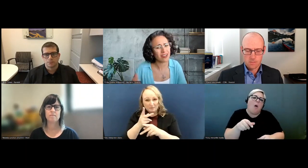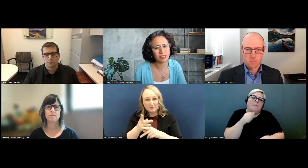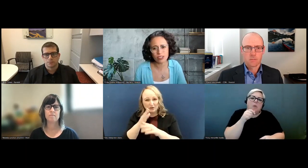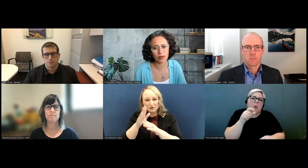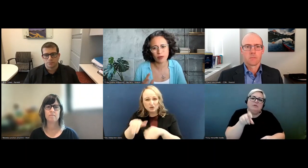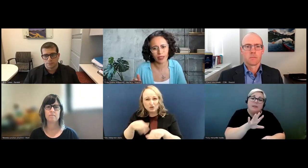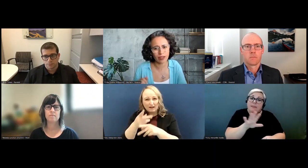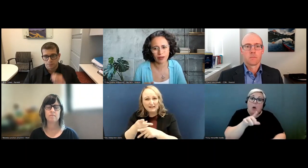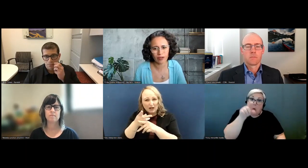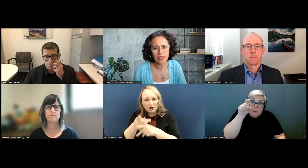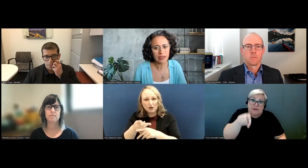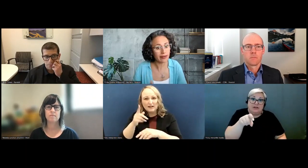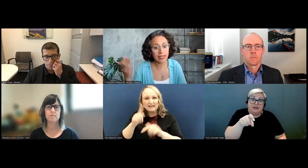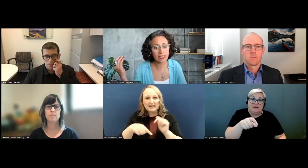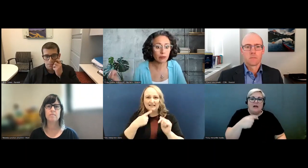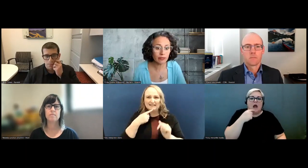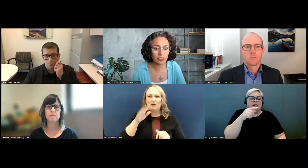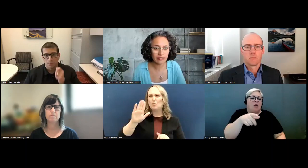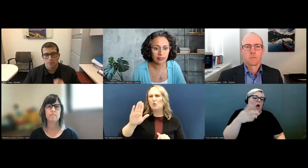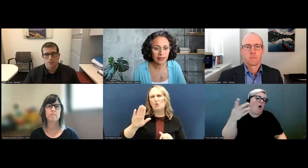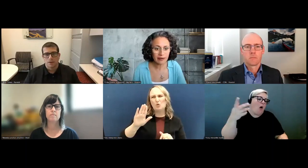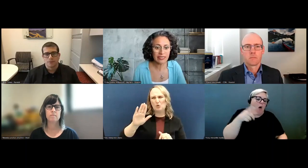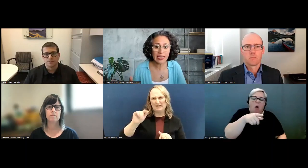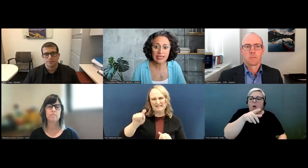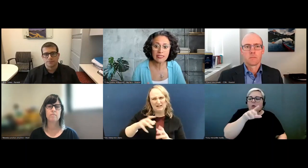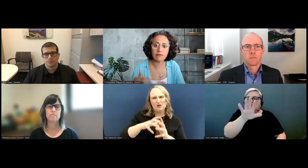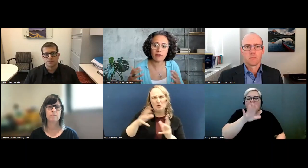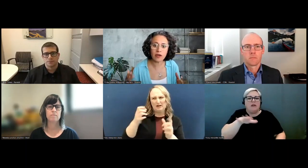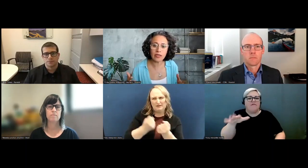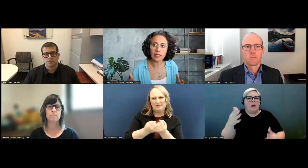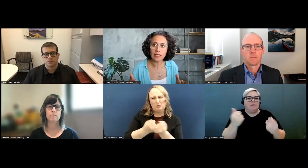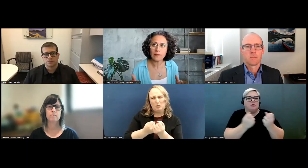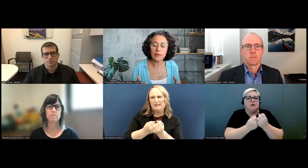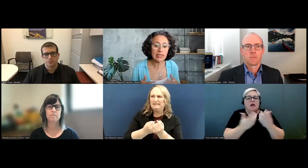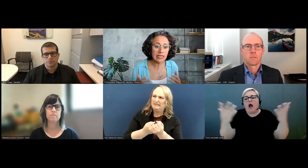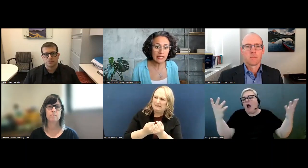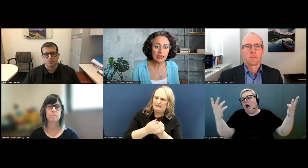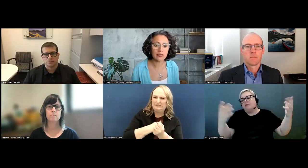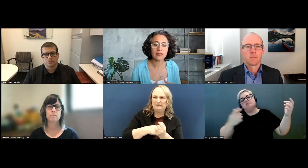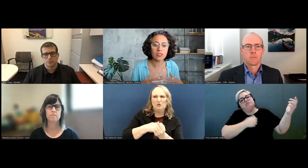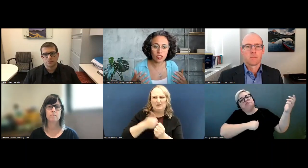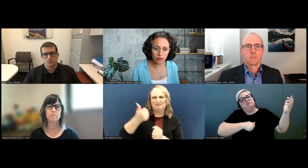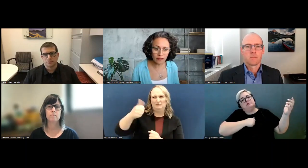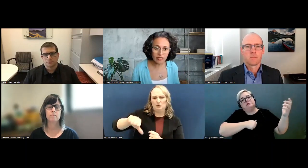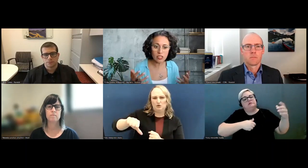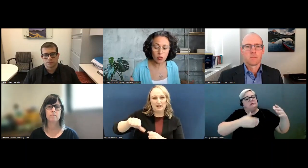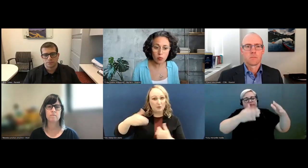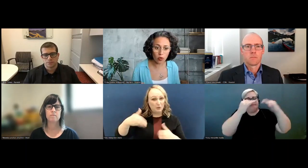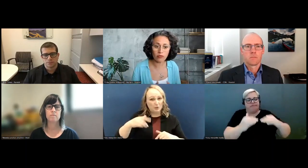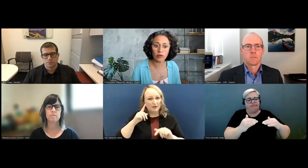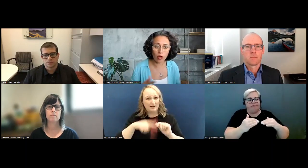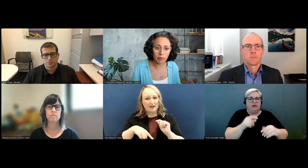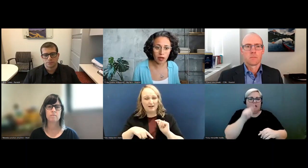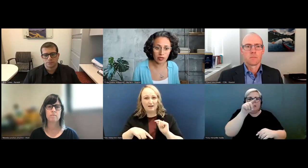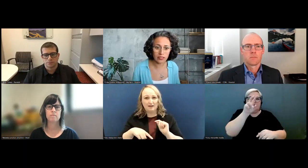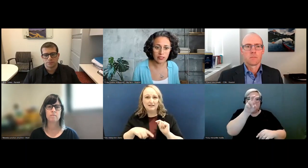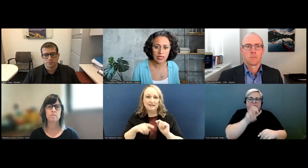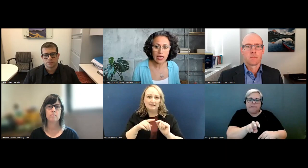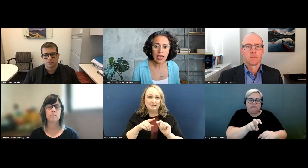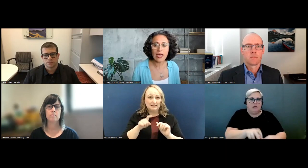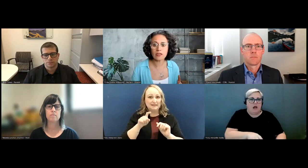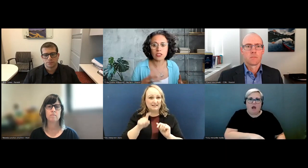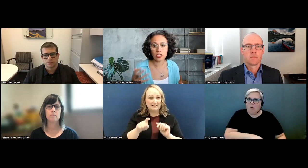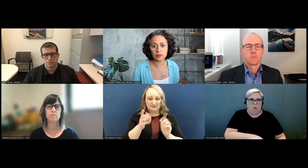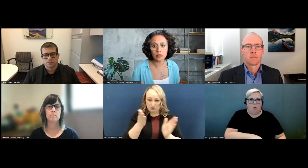support. I'm sorry, we cannot. Next person, right? Yeah, it's a very needed service and support for all